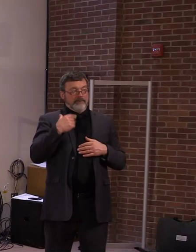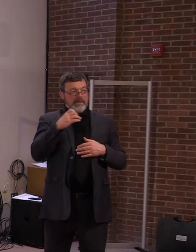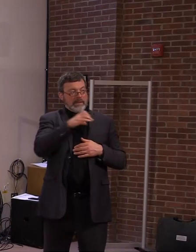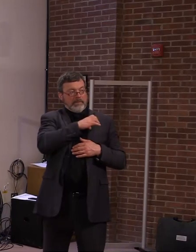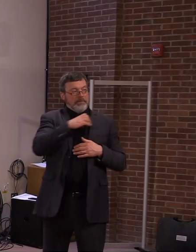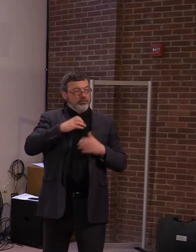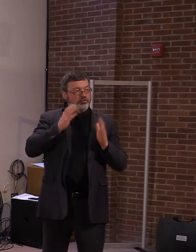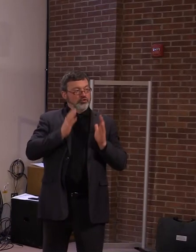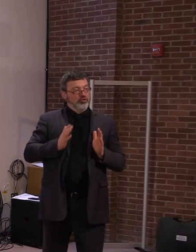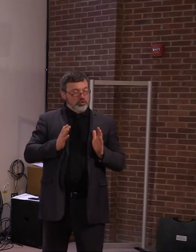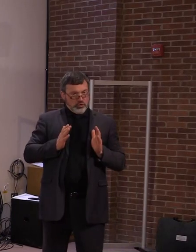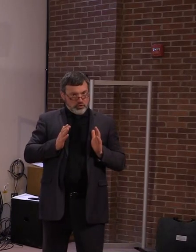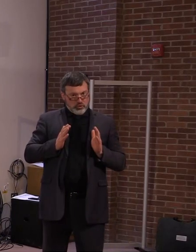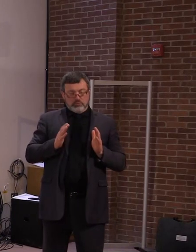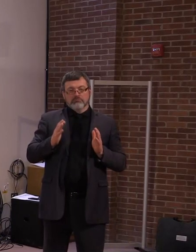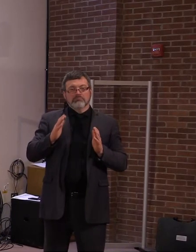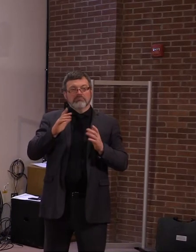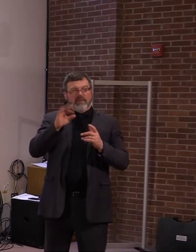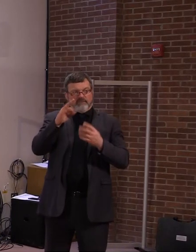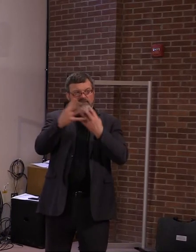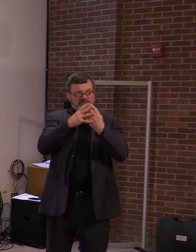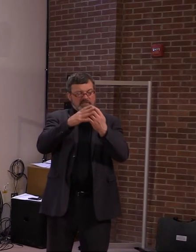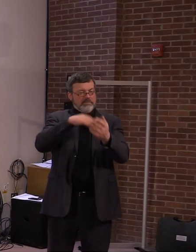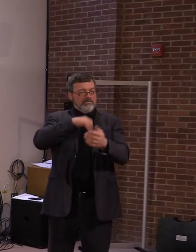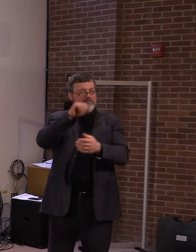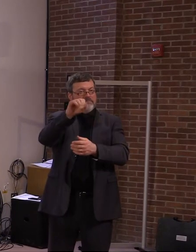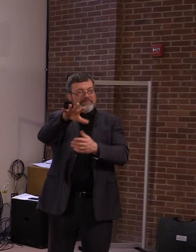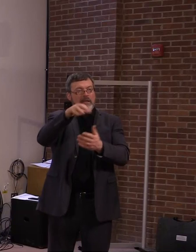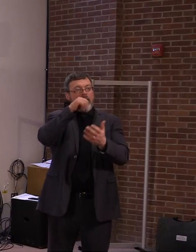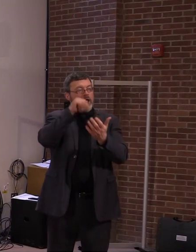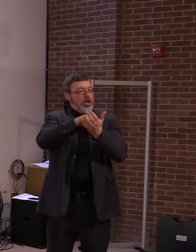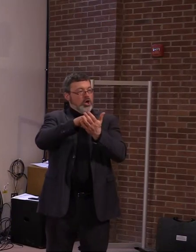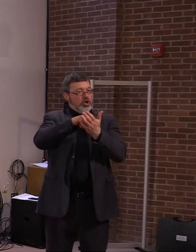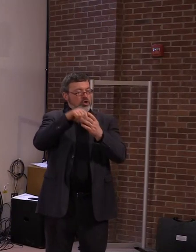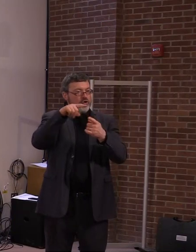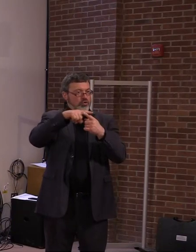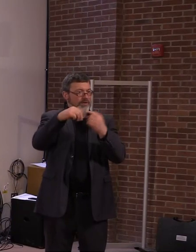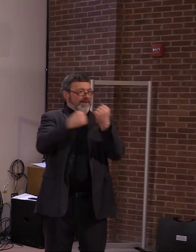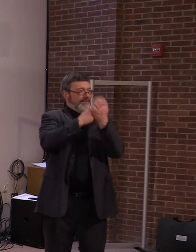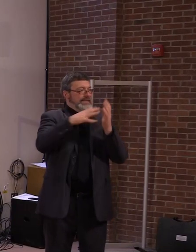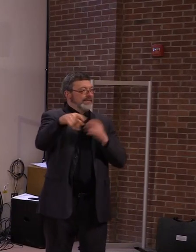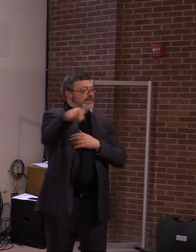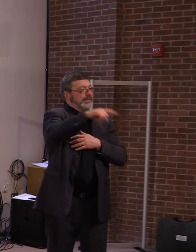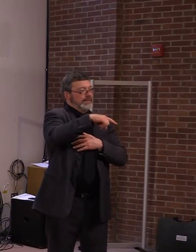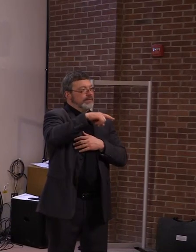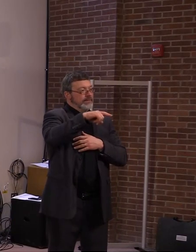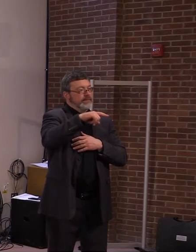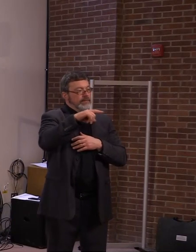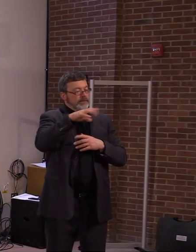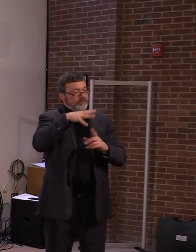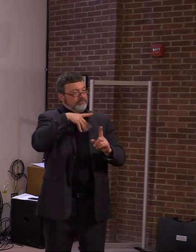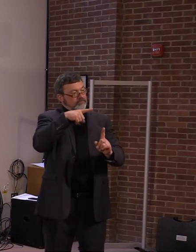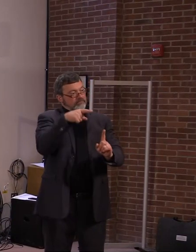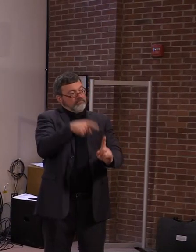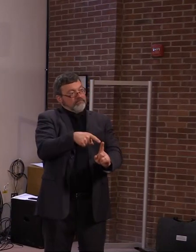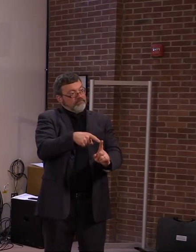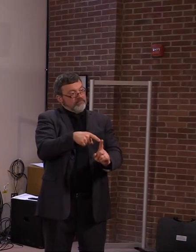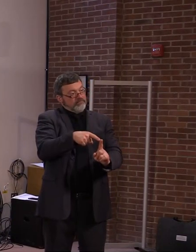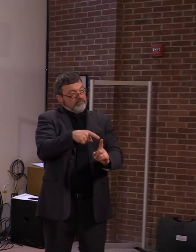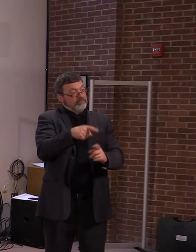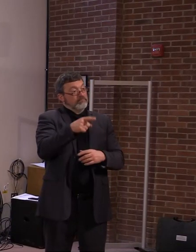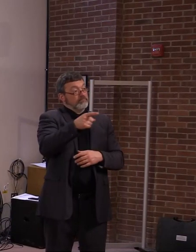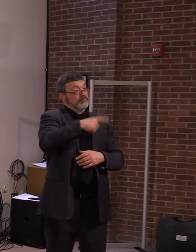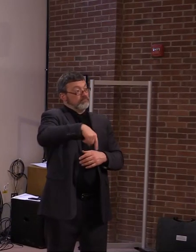DOC partners, it urges sort of wraparound messaging to encourage incarcerated population to get